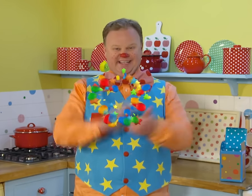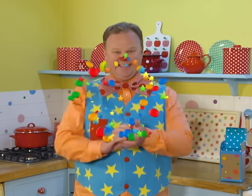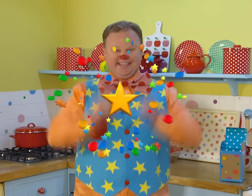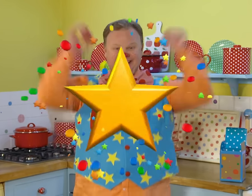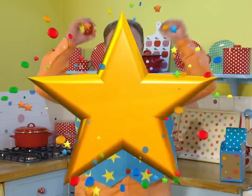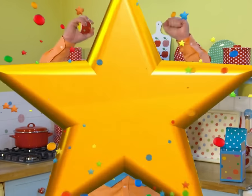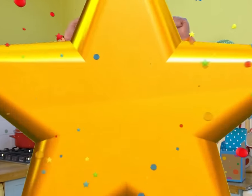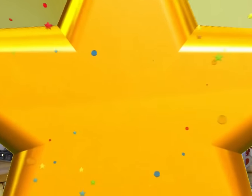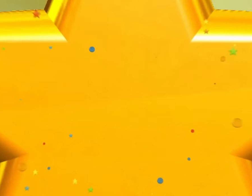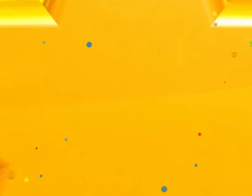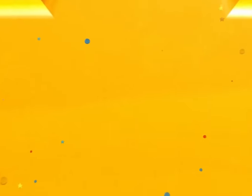stars. Yay!